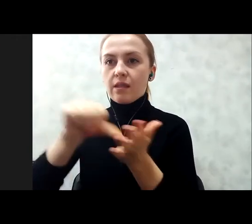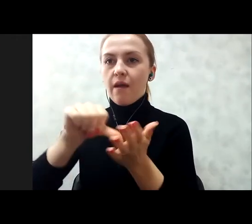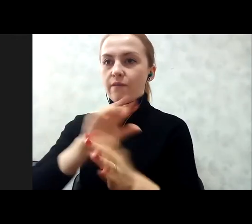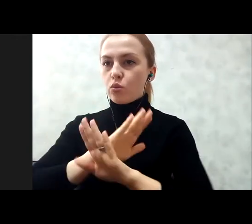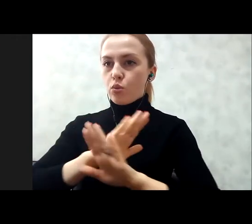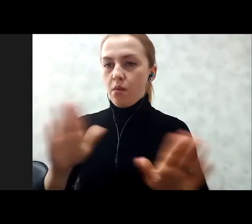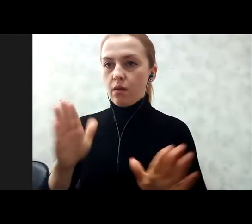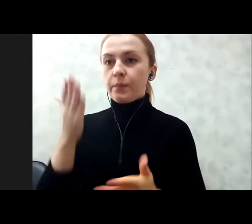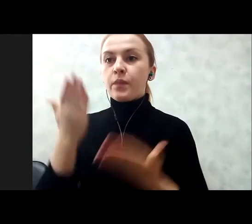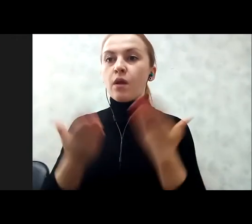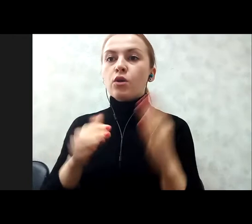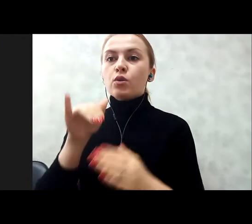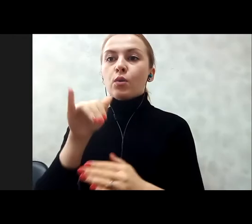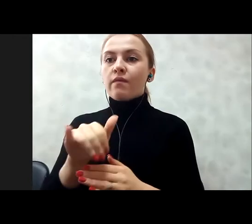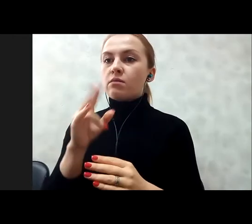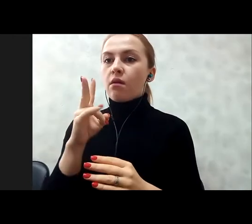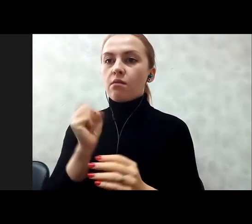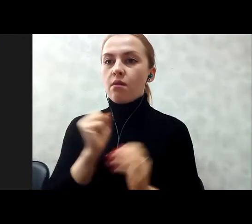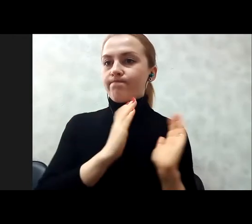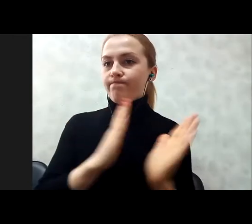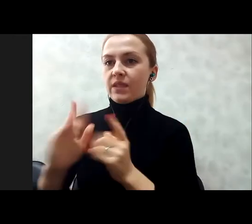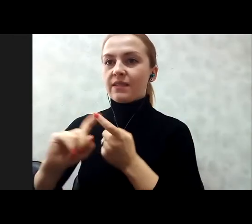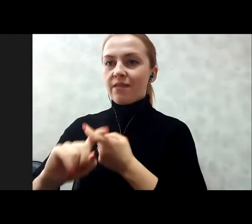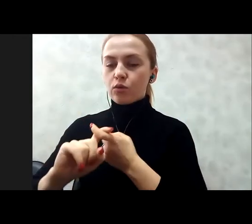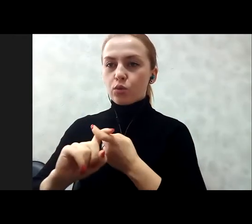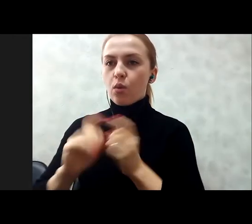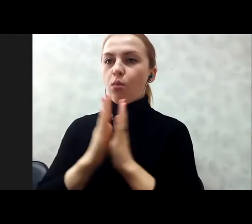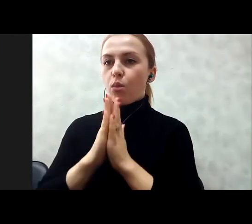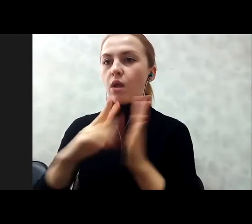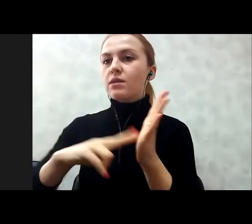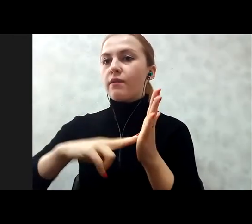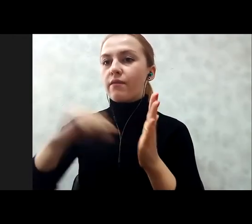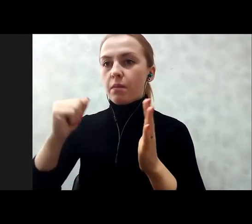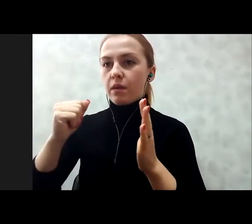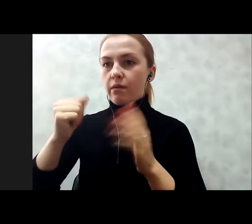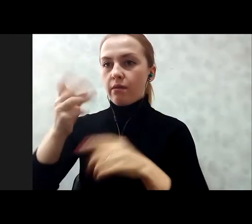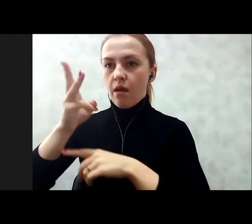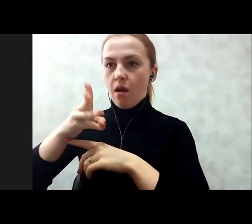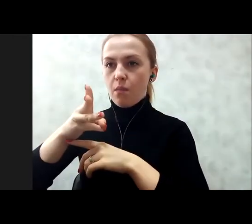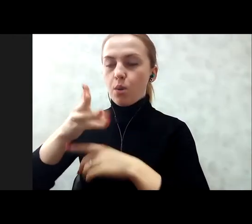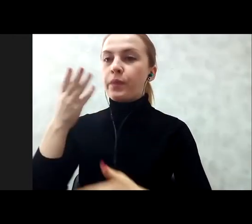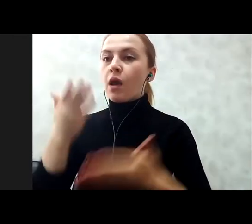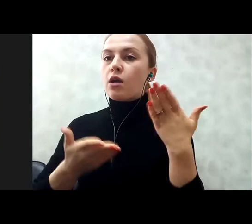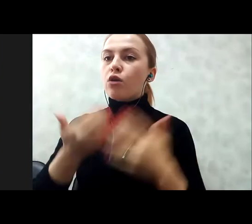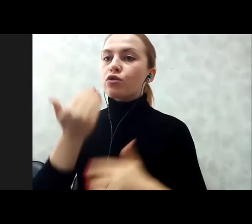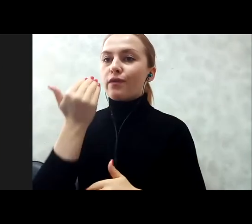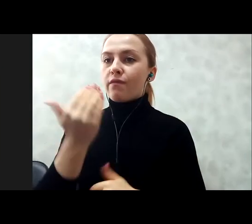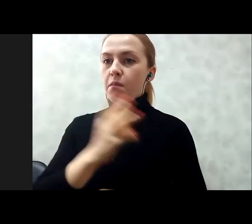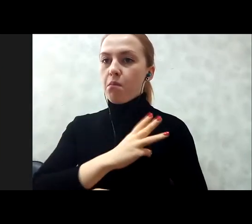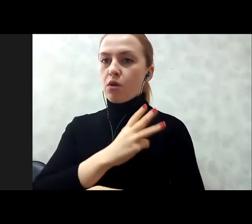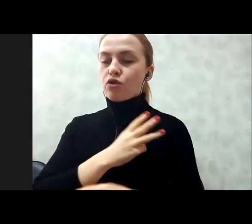please keep your mics muted. If your connection is bad, please switch the camera